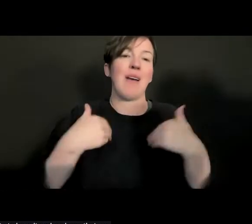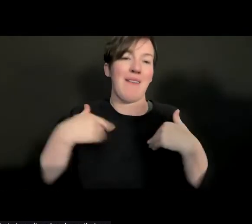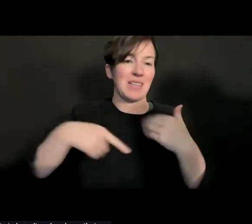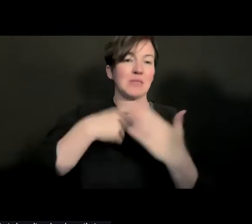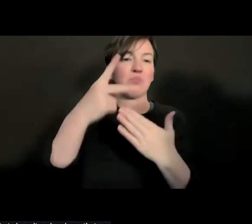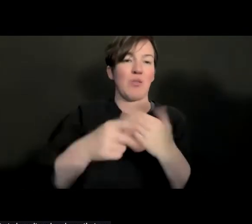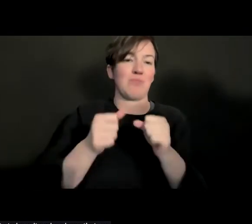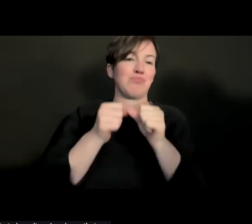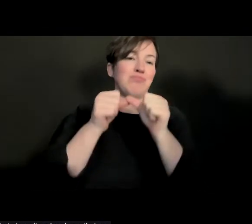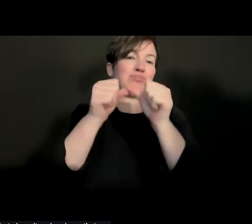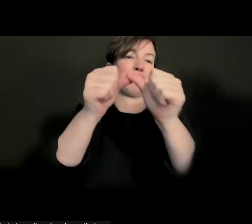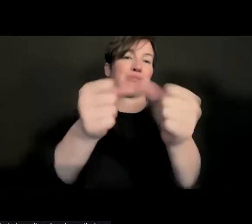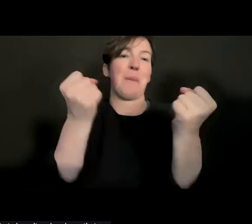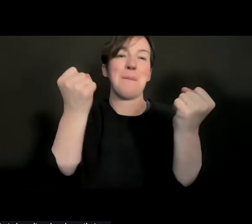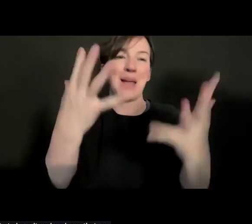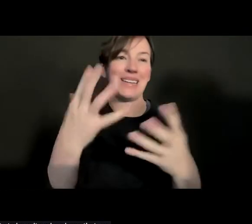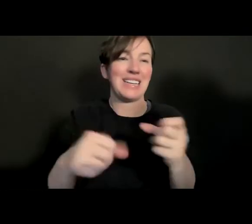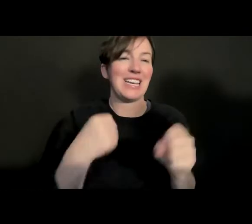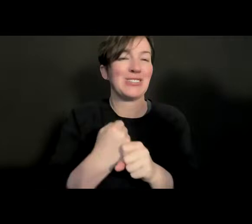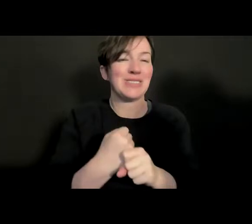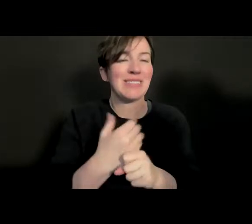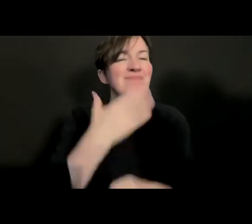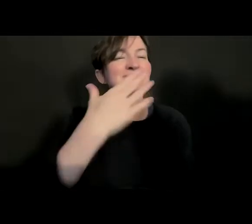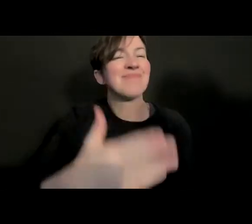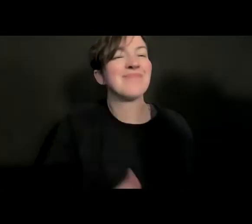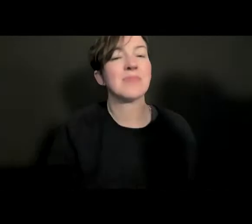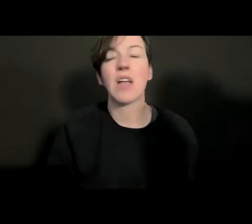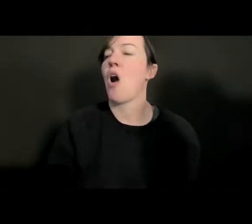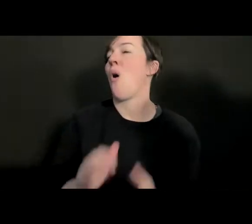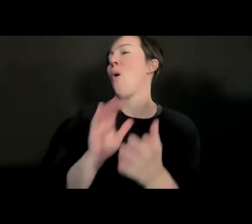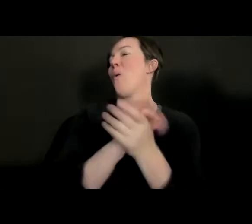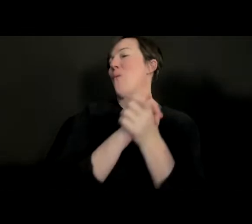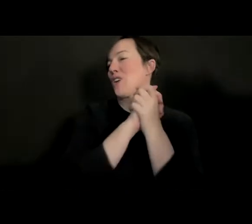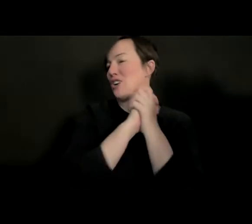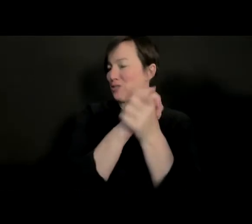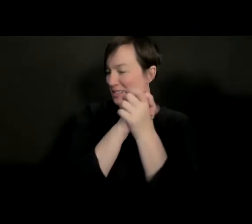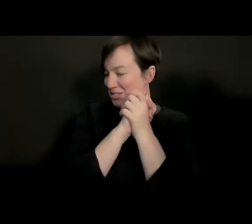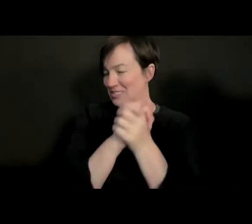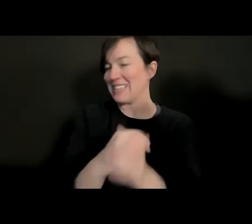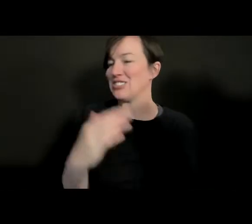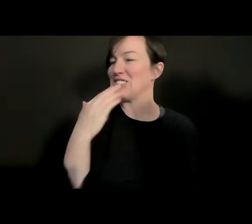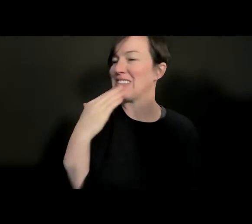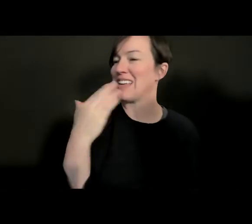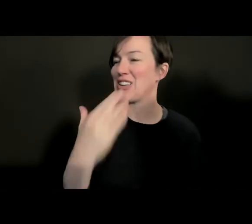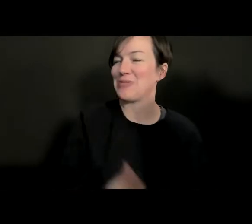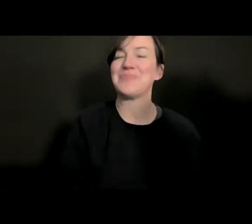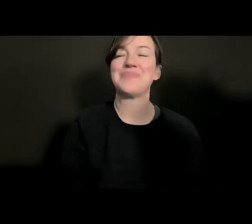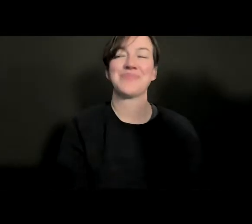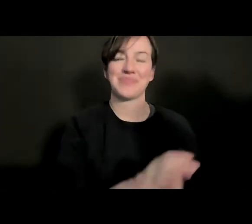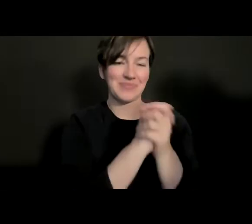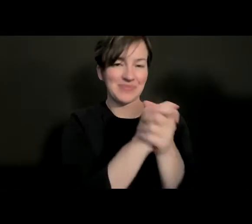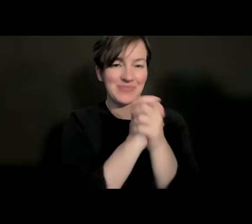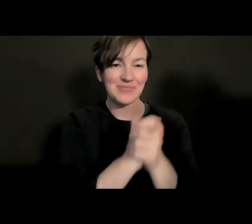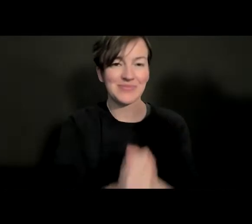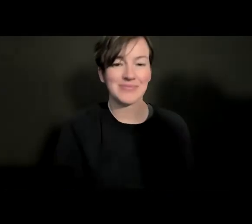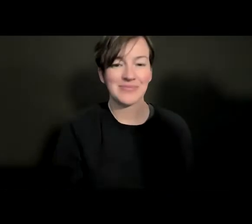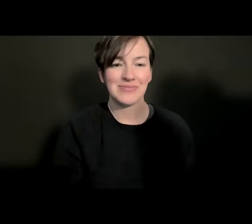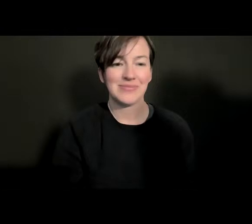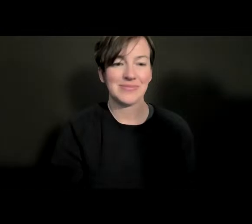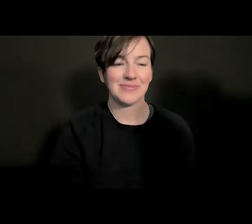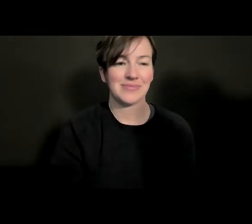come. Thank you. well, congratulations and thank you. Congratulations.